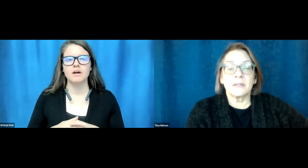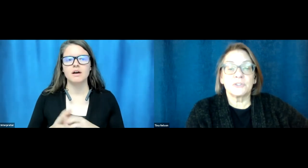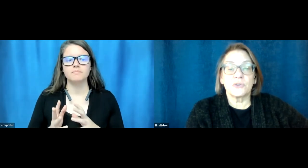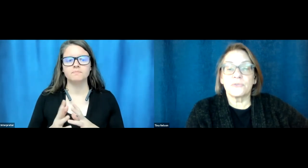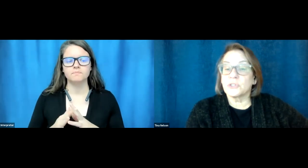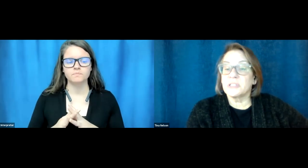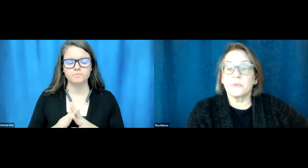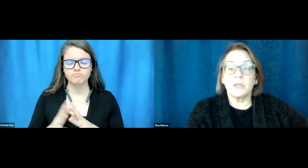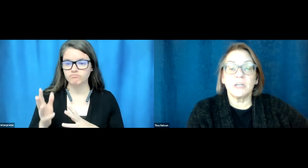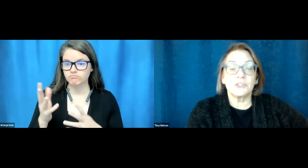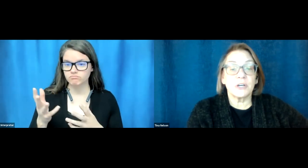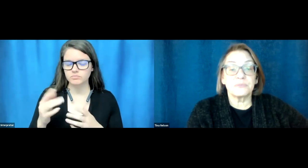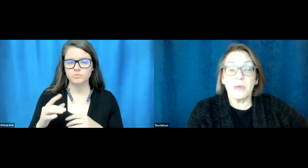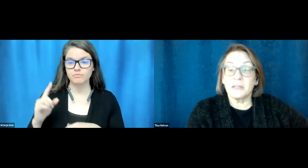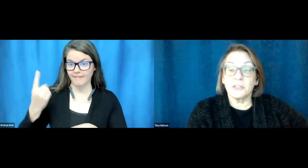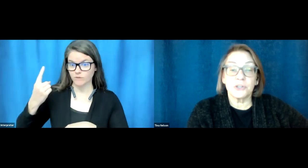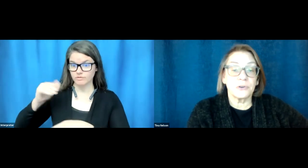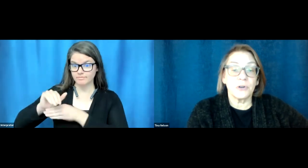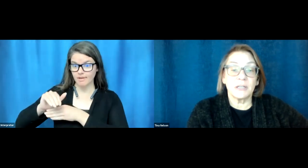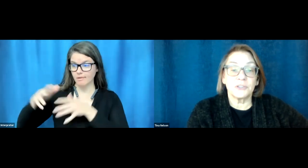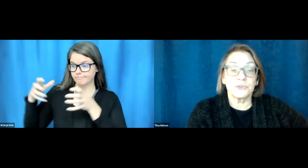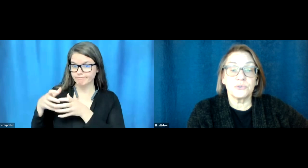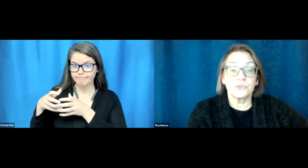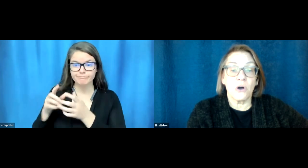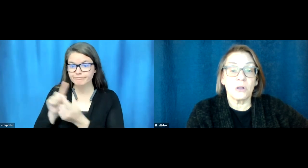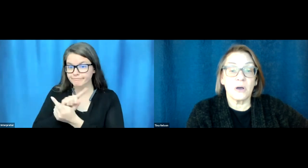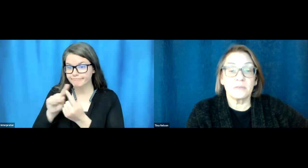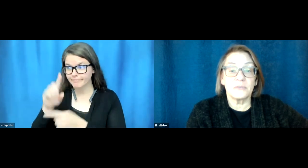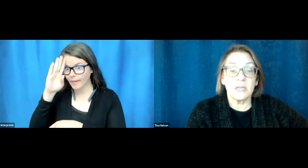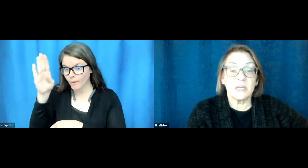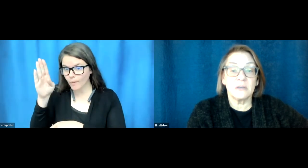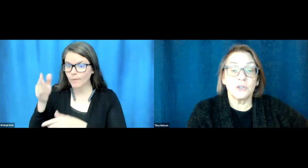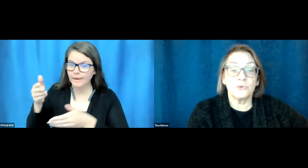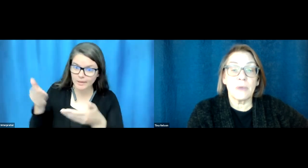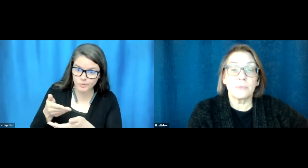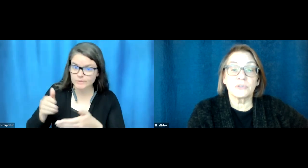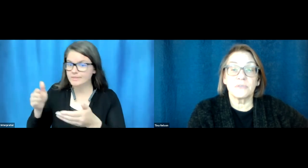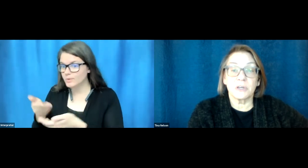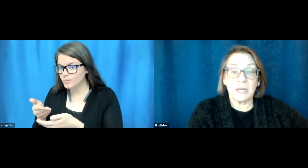And so the first night we just met each other and introduced all of the new members of the committee.